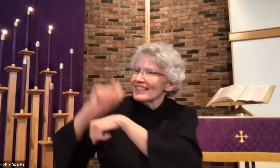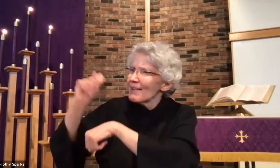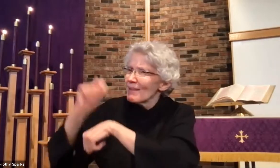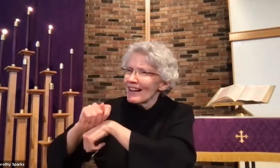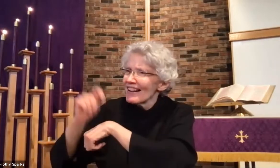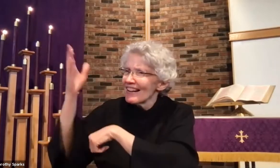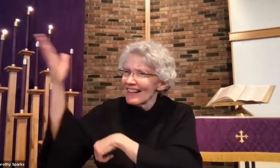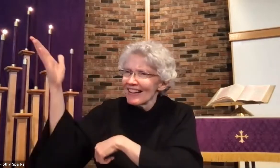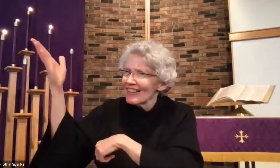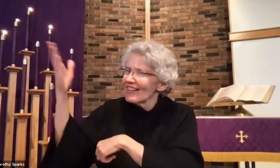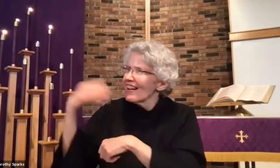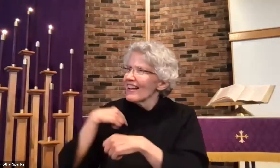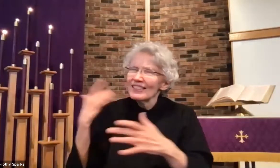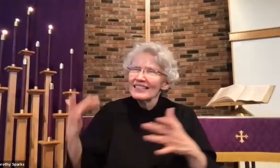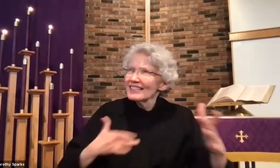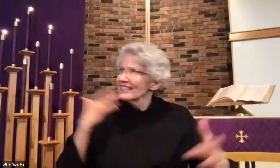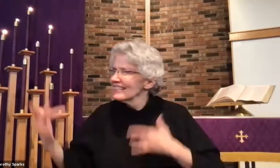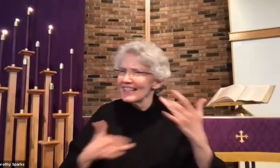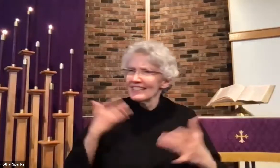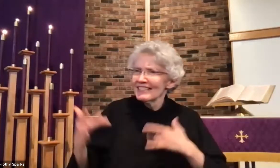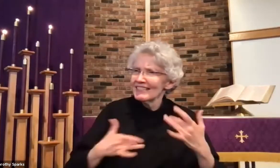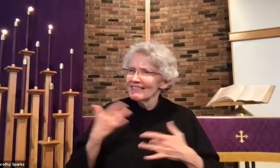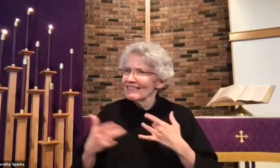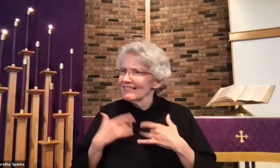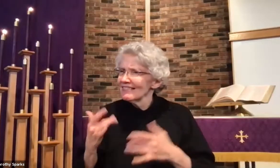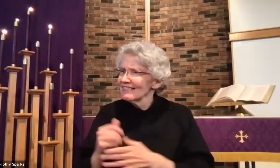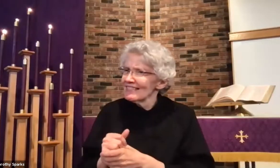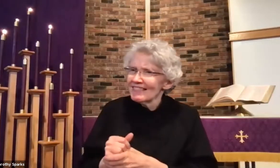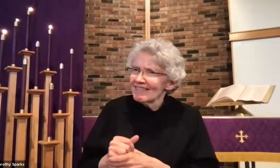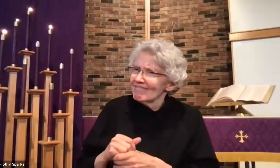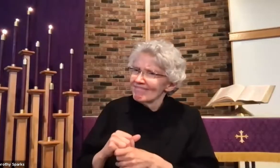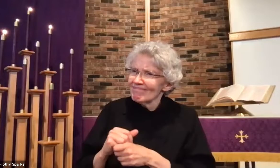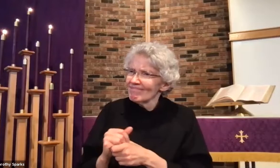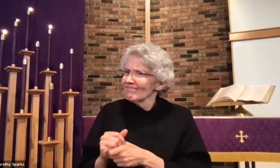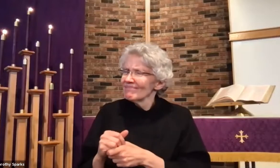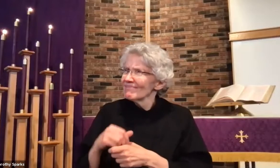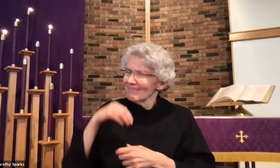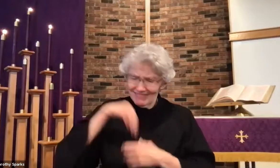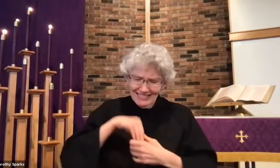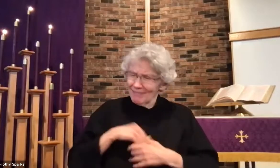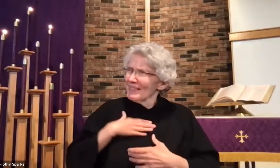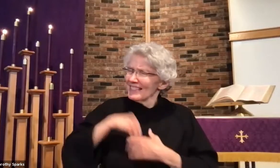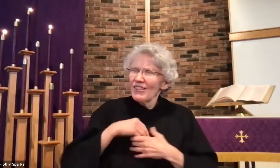cannot wait to enter your temple. I am so excited.